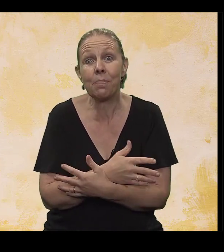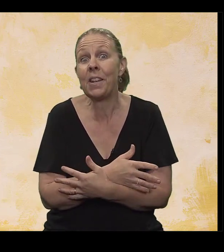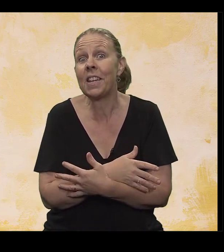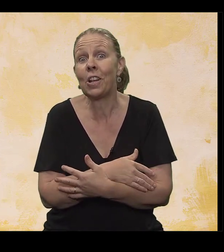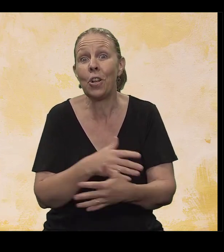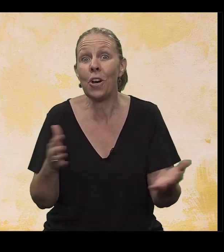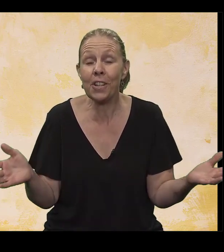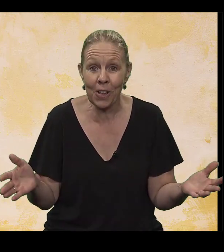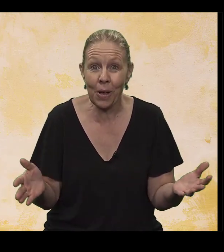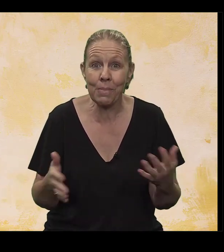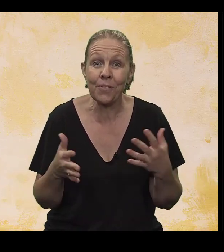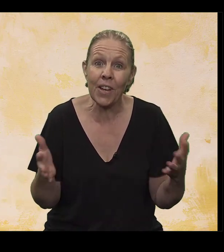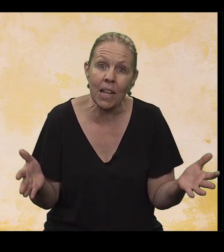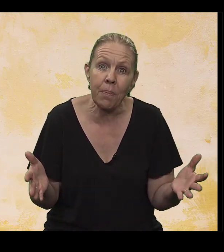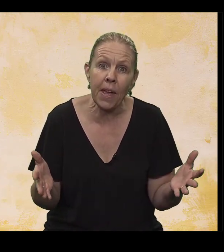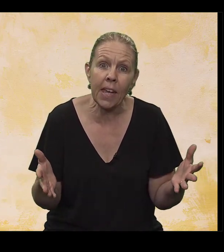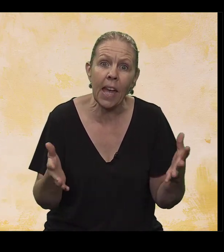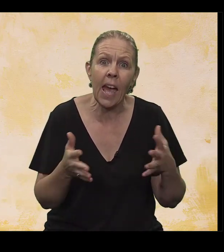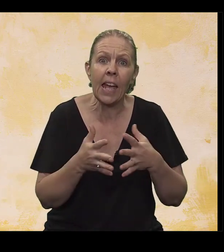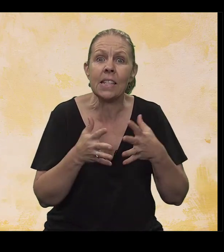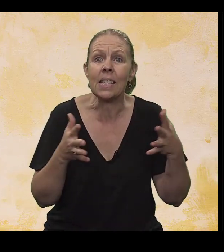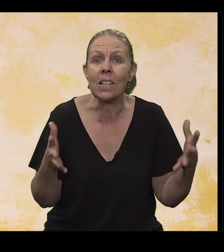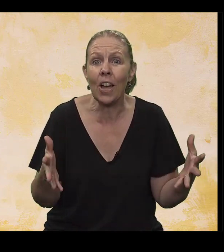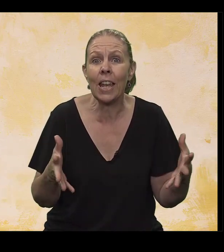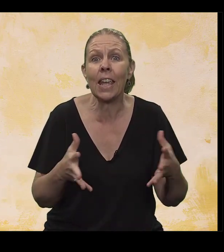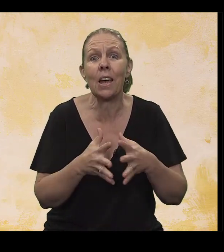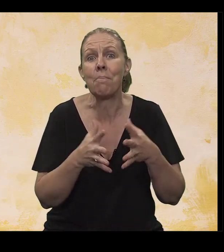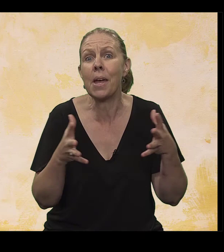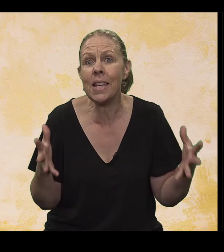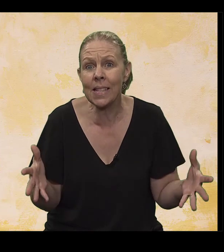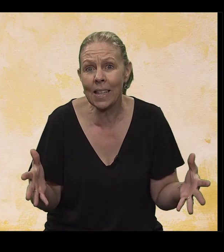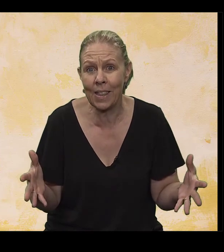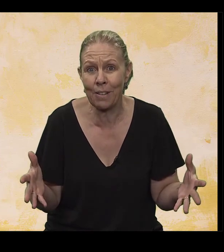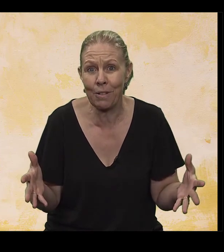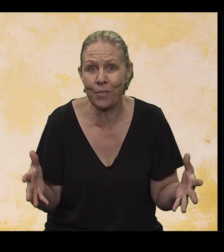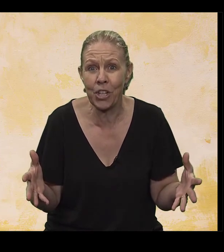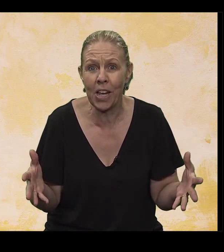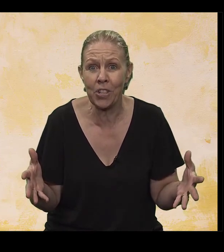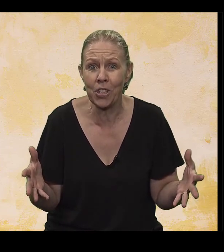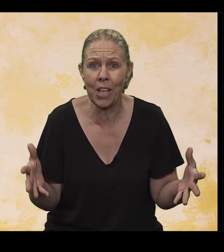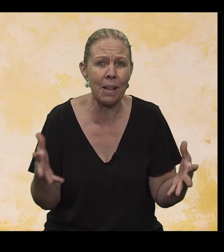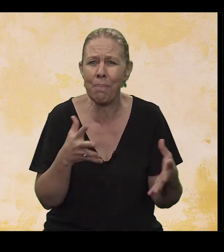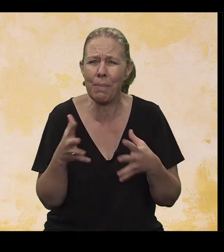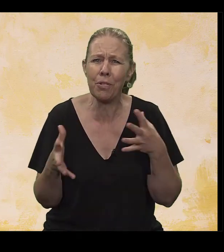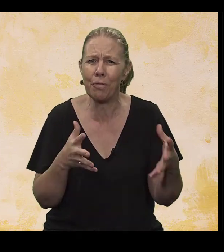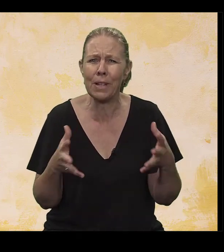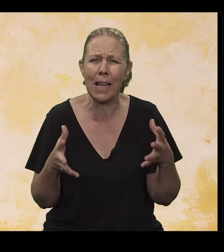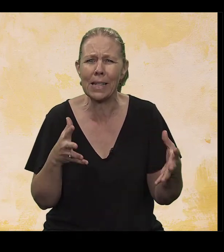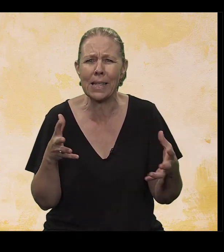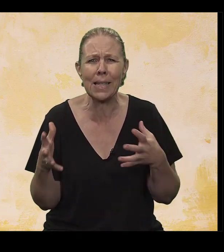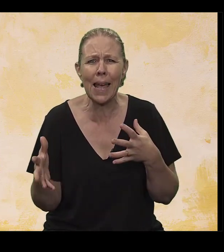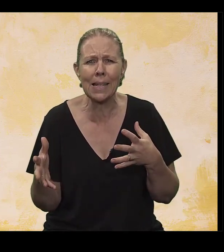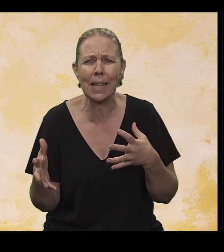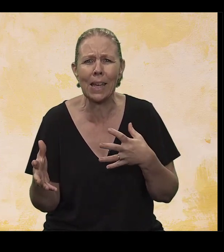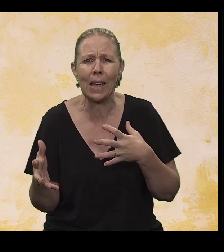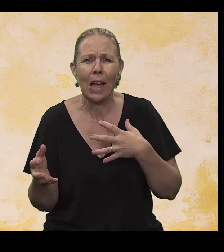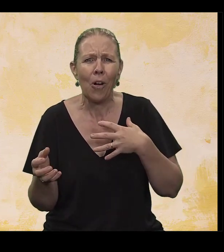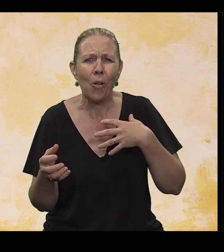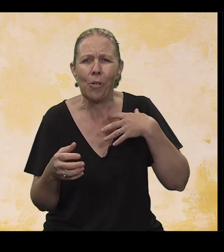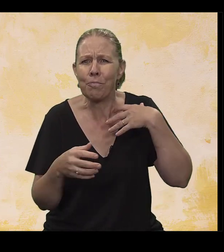spending a lot of time developing and designing amazing theory of change, and then people not really understanding it or